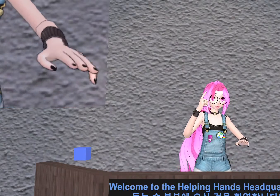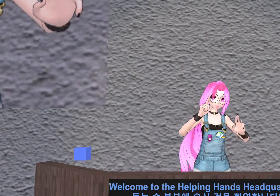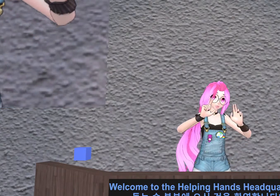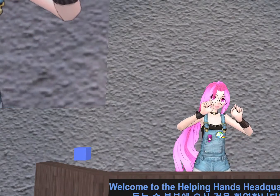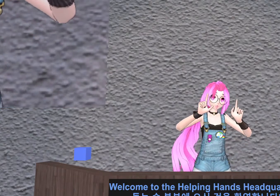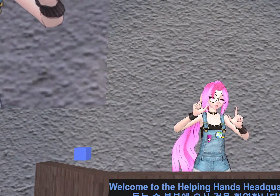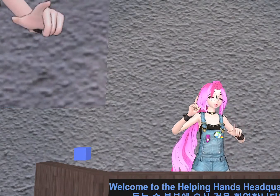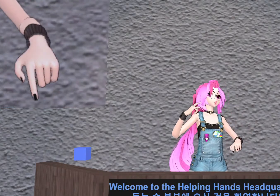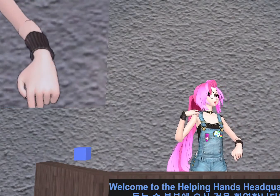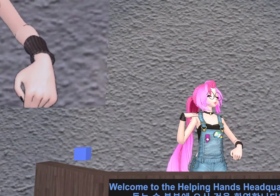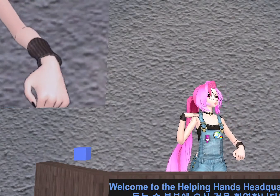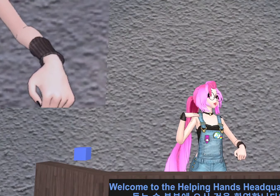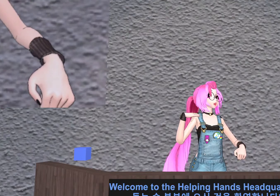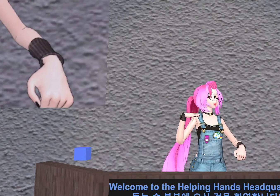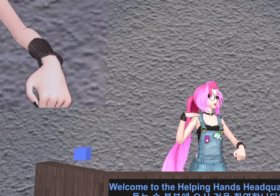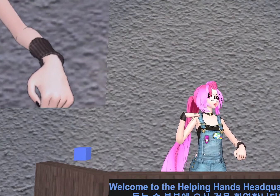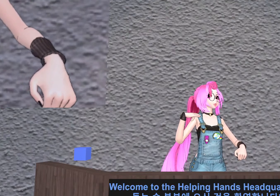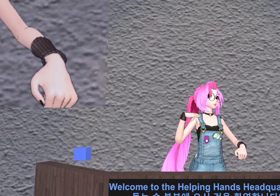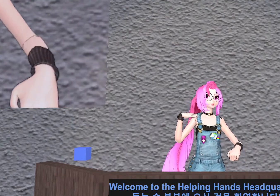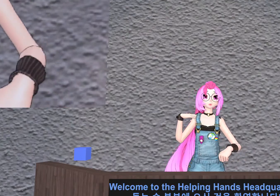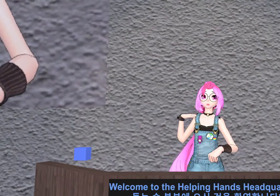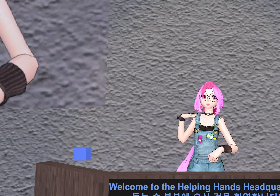Okay, well let me think of something to wake you up.